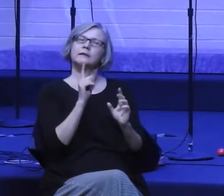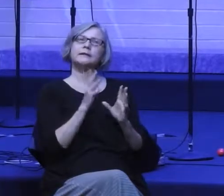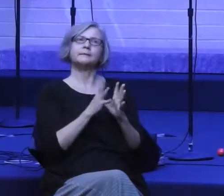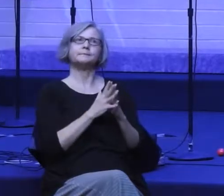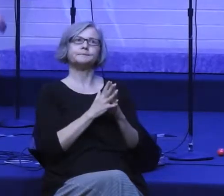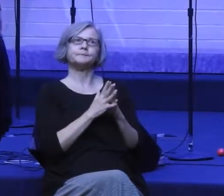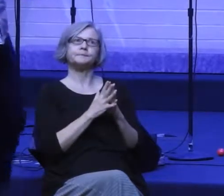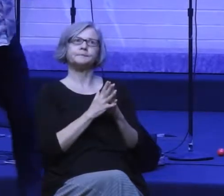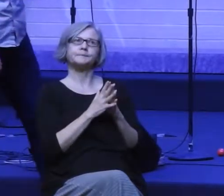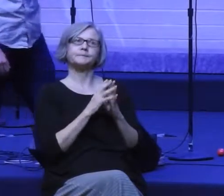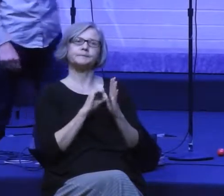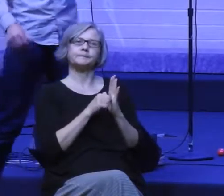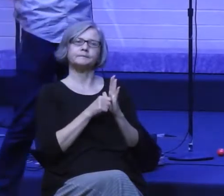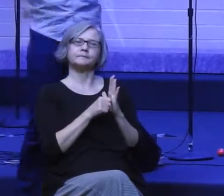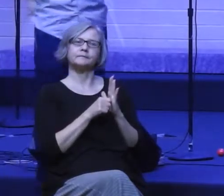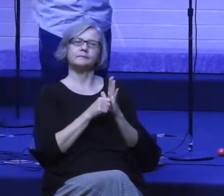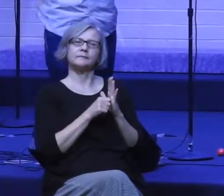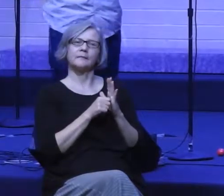goes away?